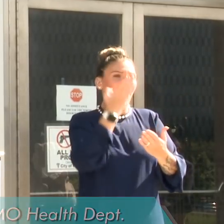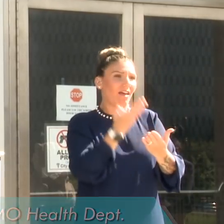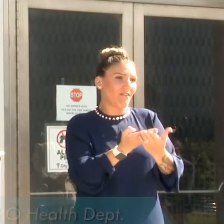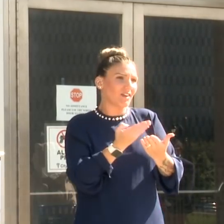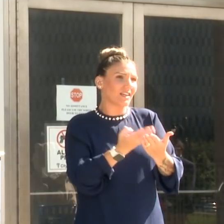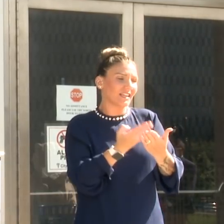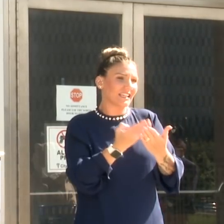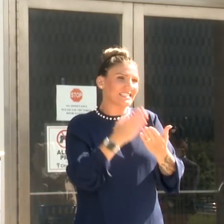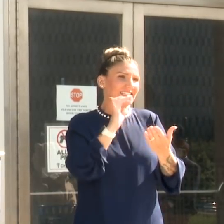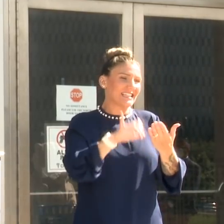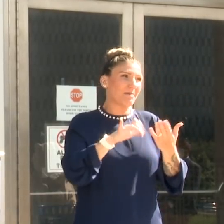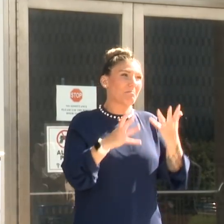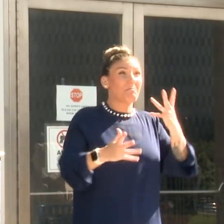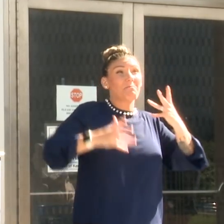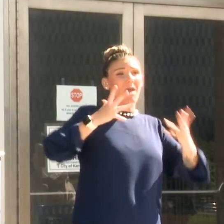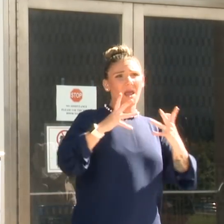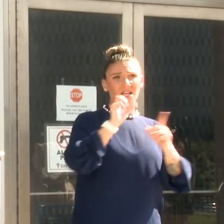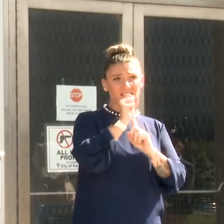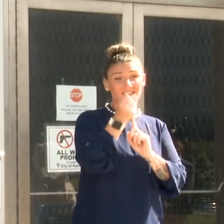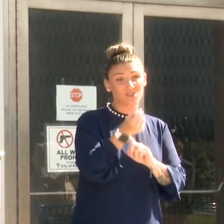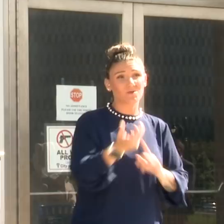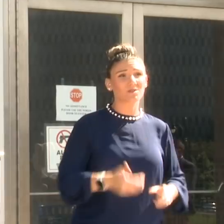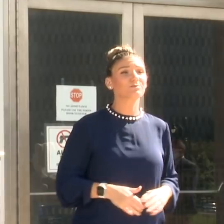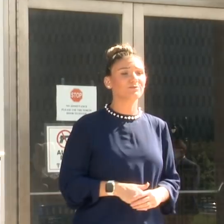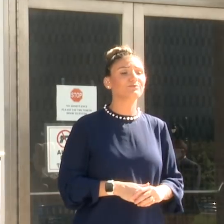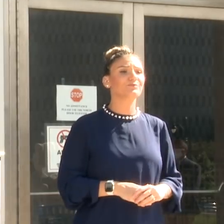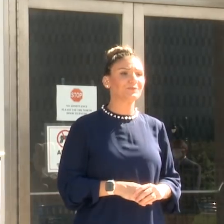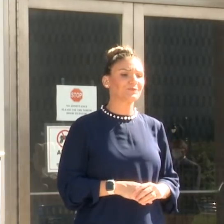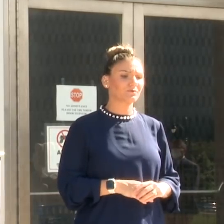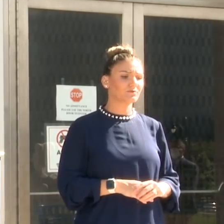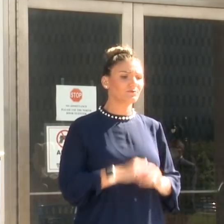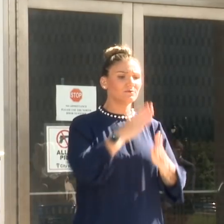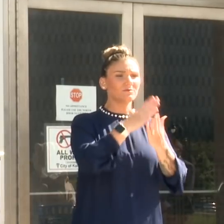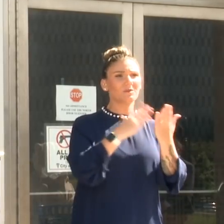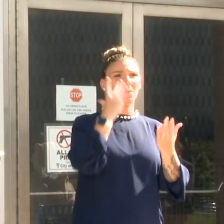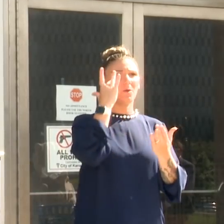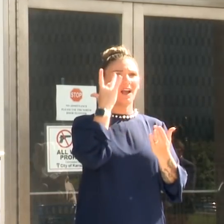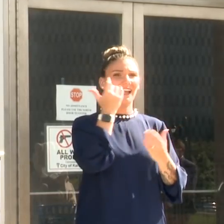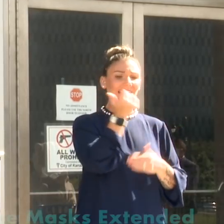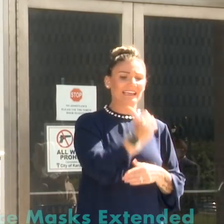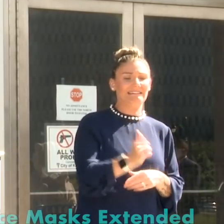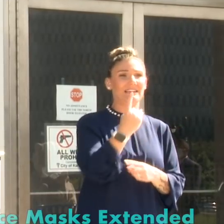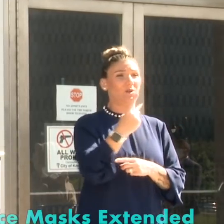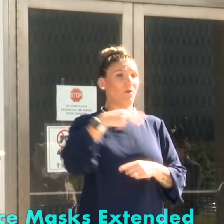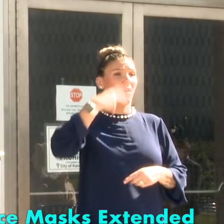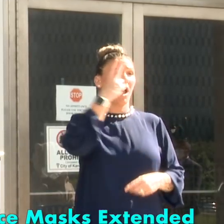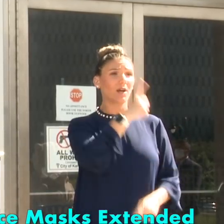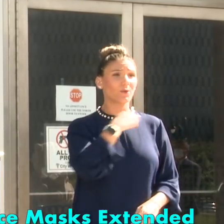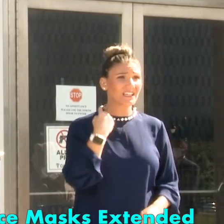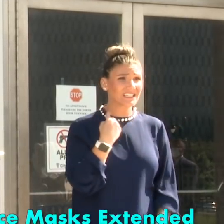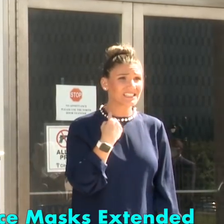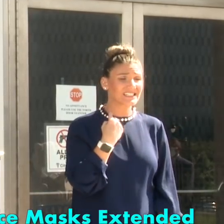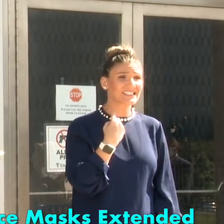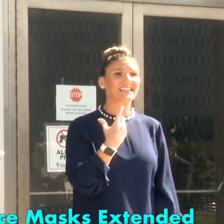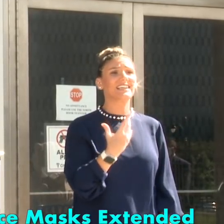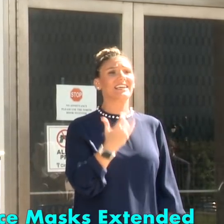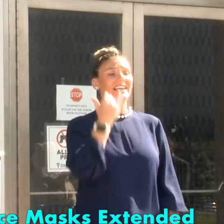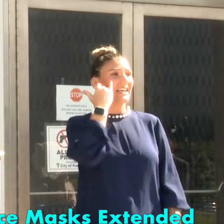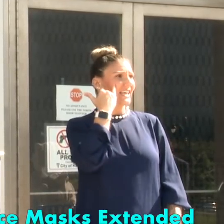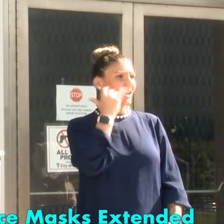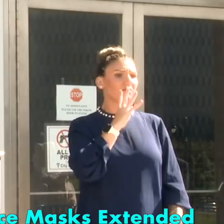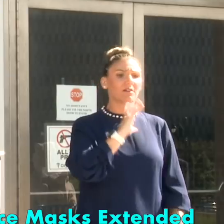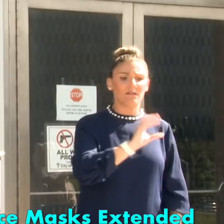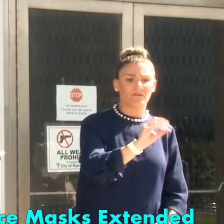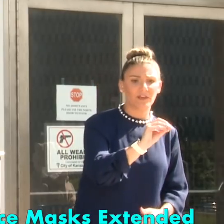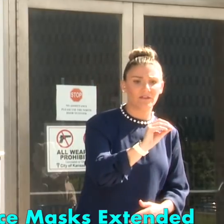case. That's part of why anybody that's high risk, and if you're 50,